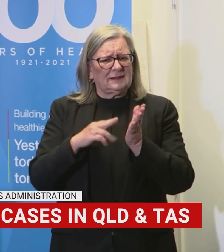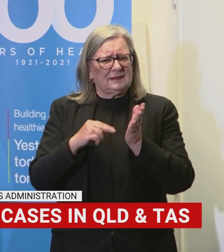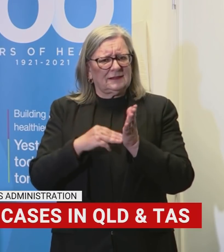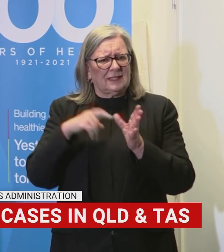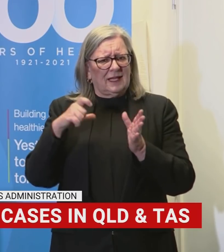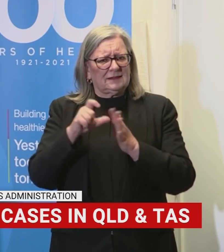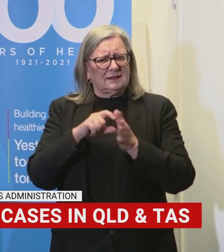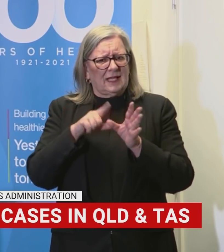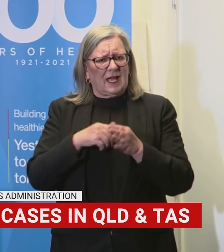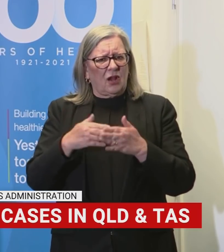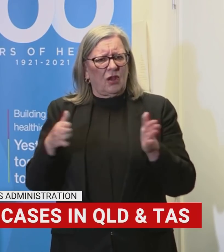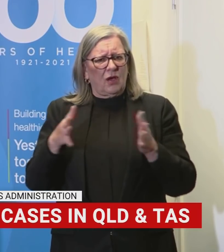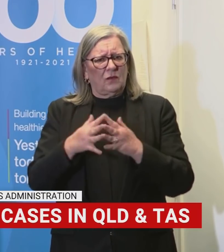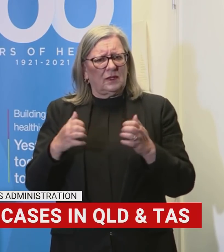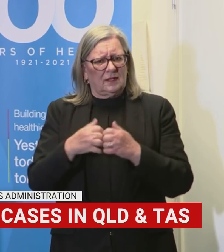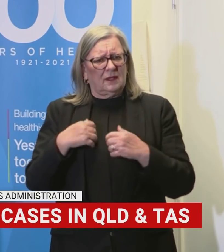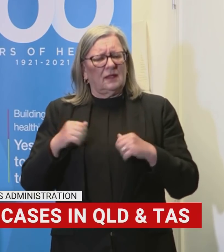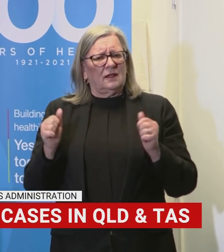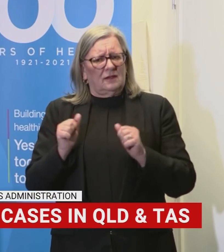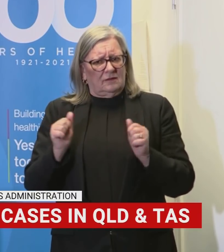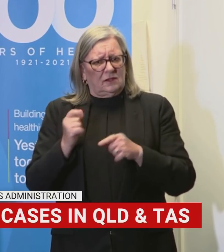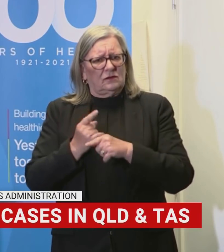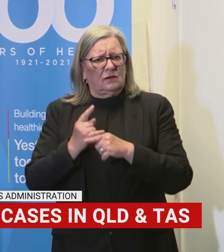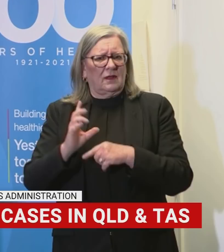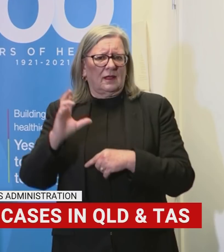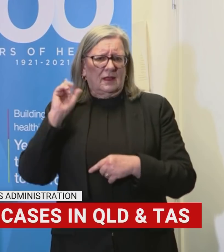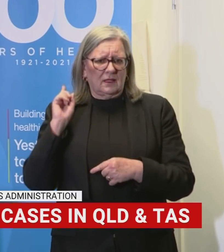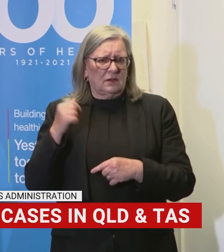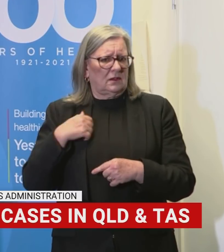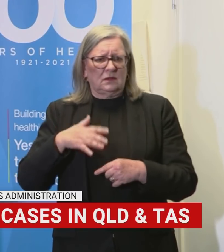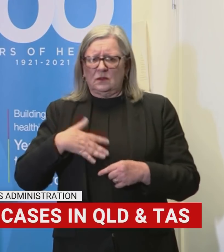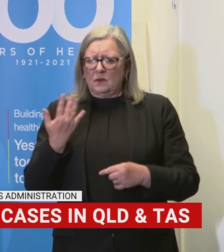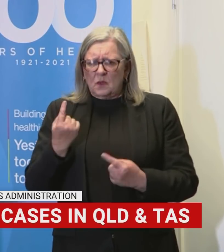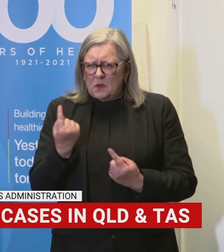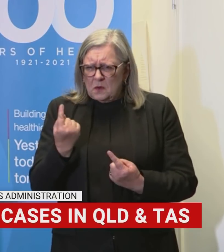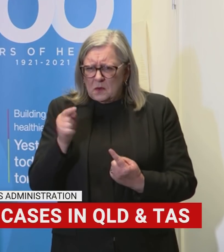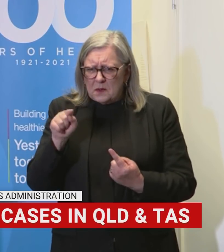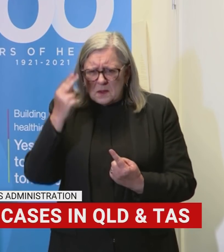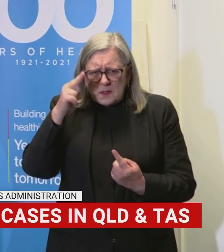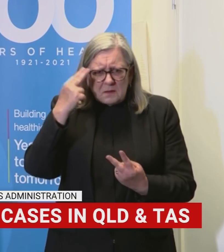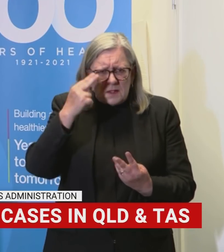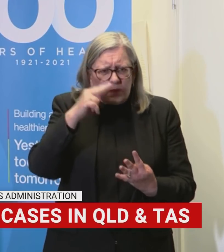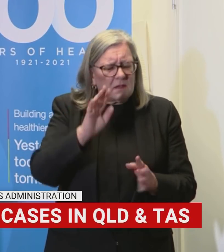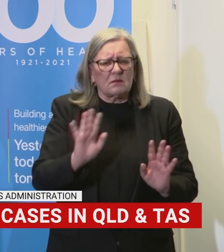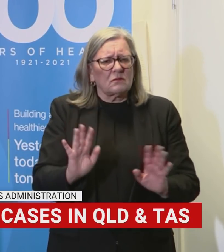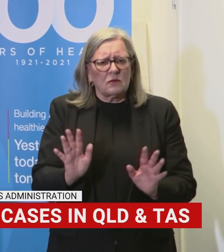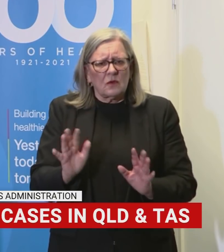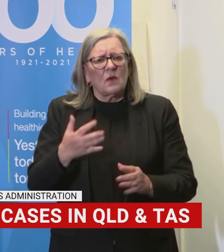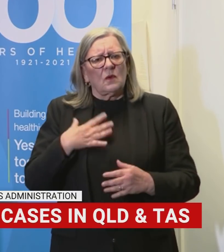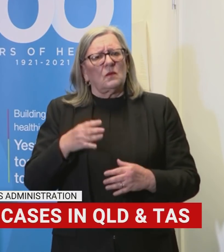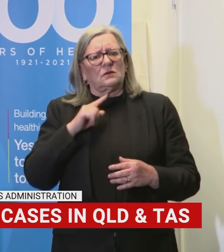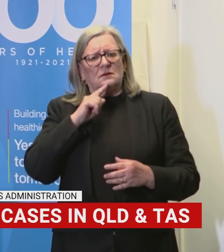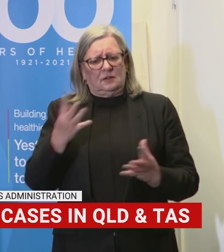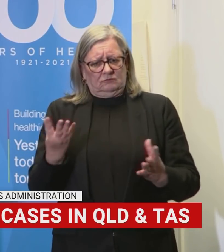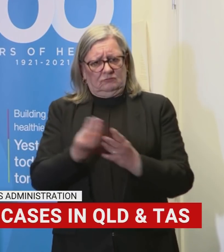last week. And I don't want to talk about individual names and states, but I will give some aggregate results.